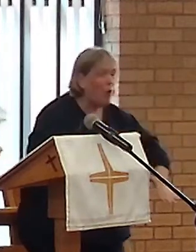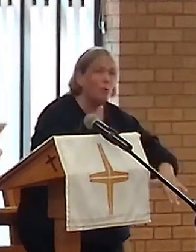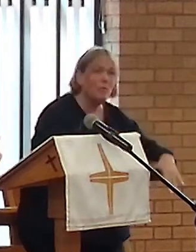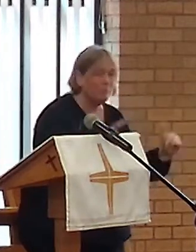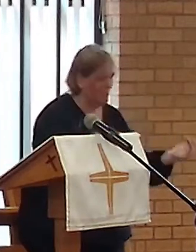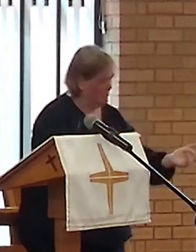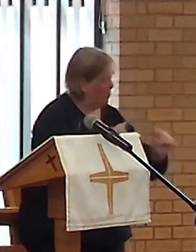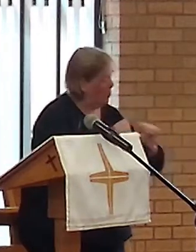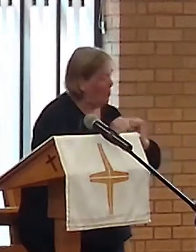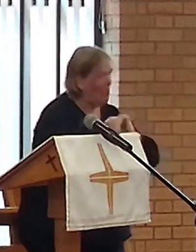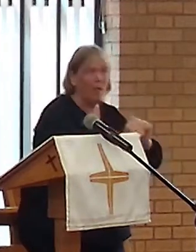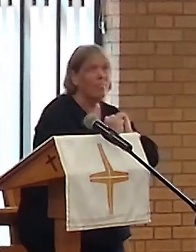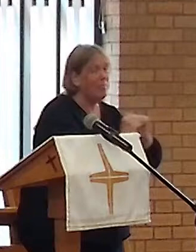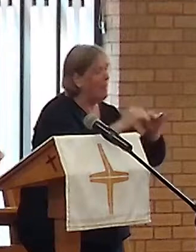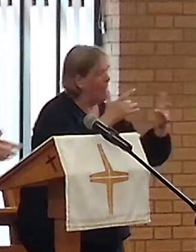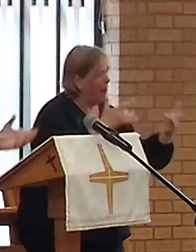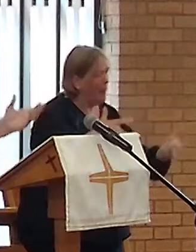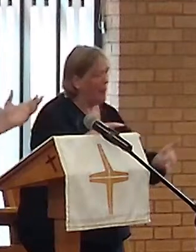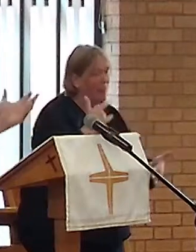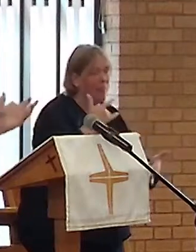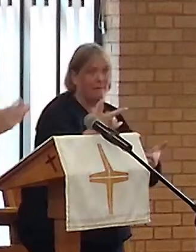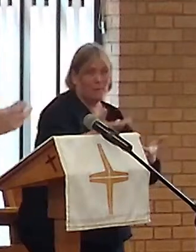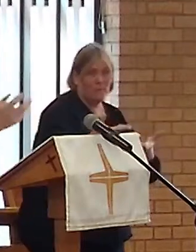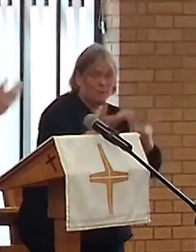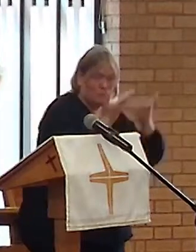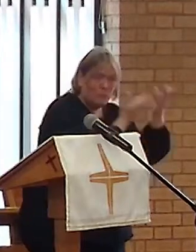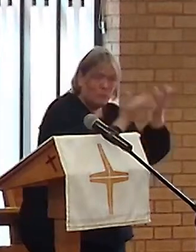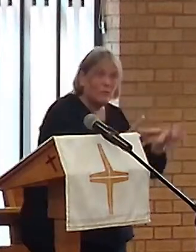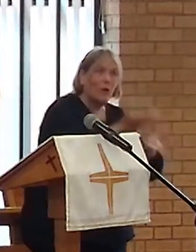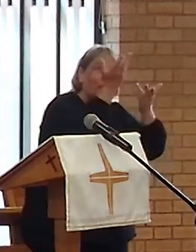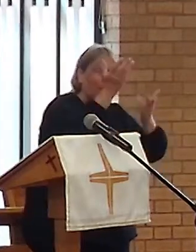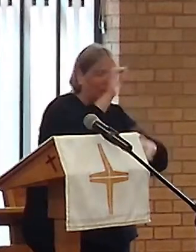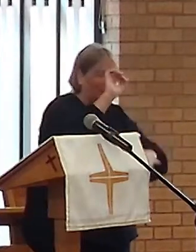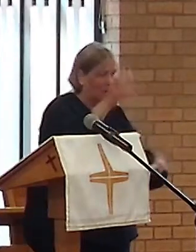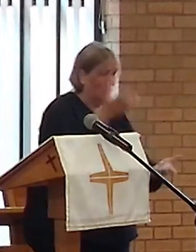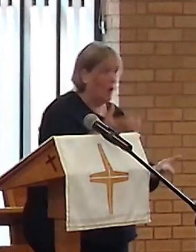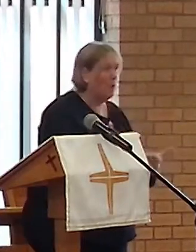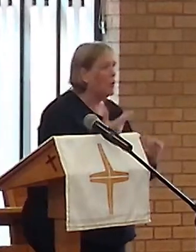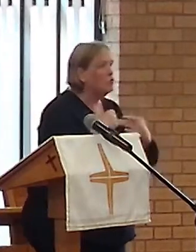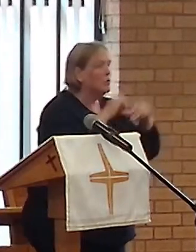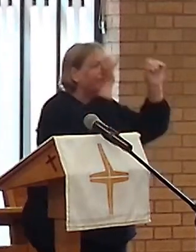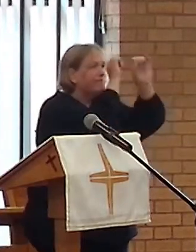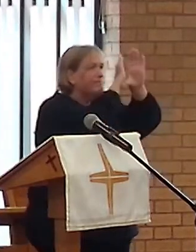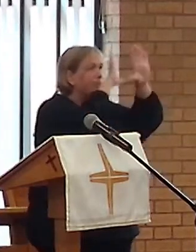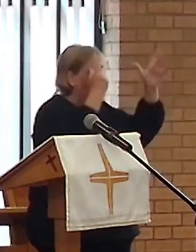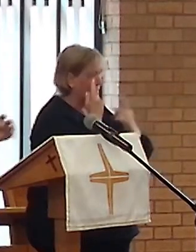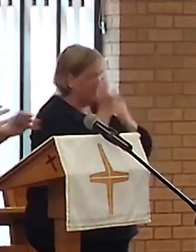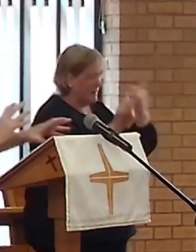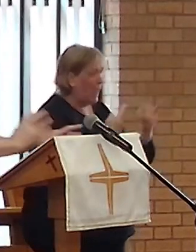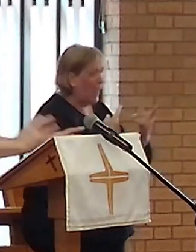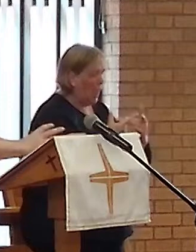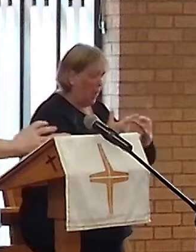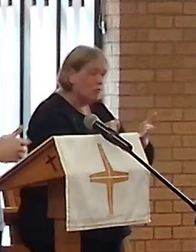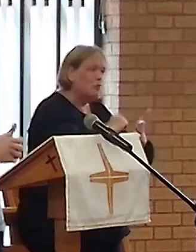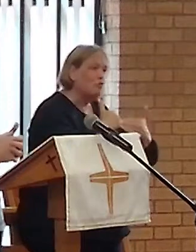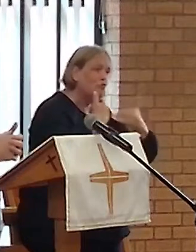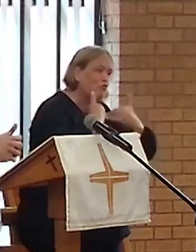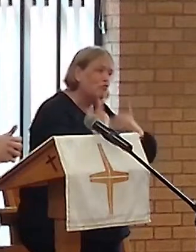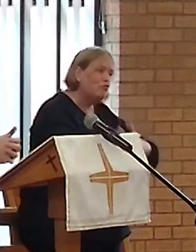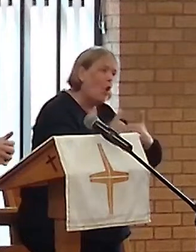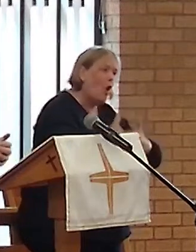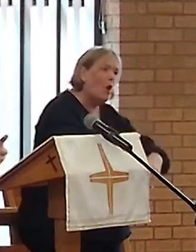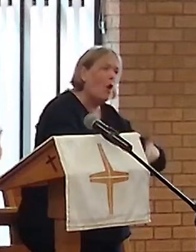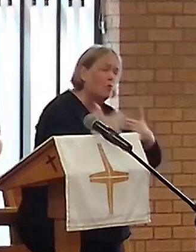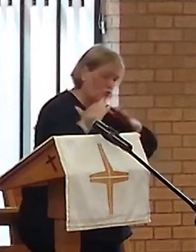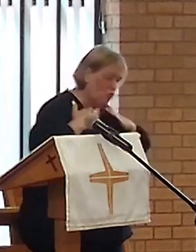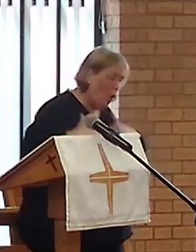to serve your majesty. We're to see ourselves clothed in those royal robes, to put off the filthy rags